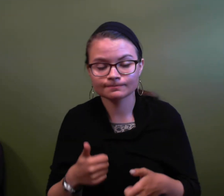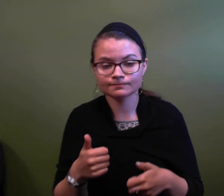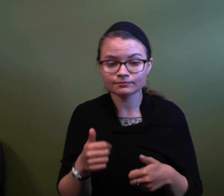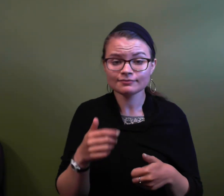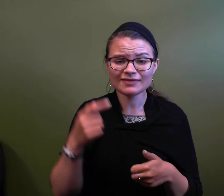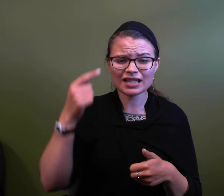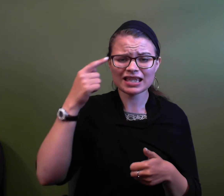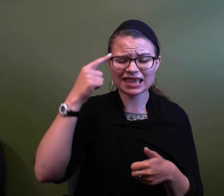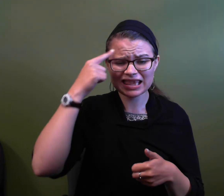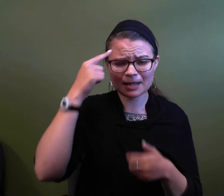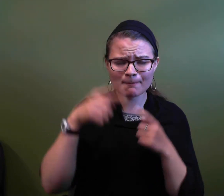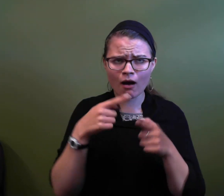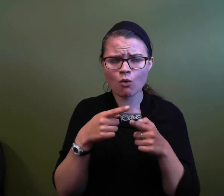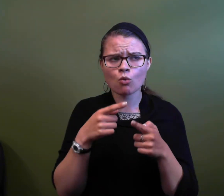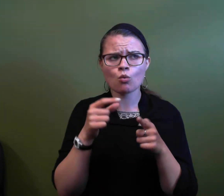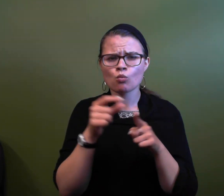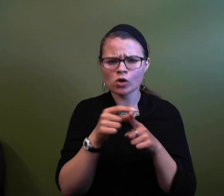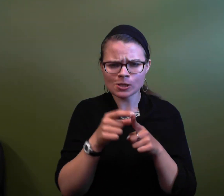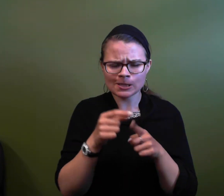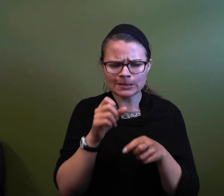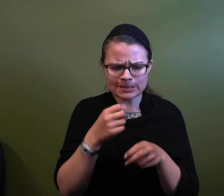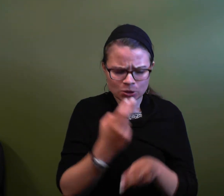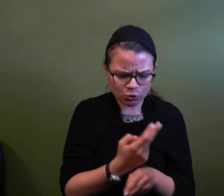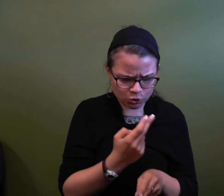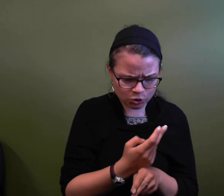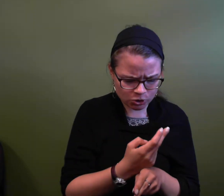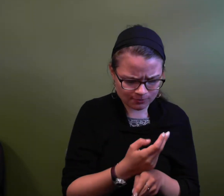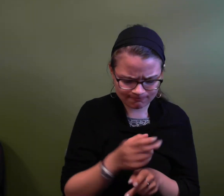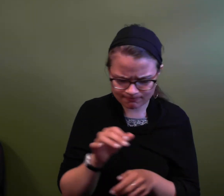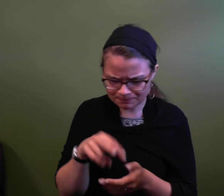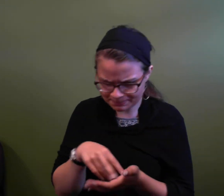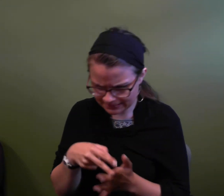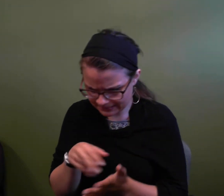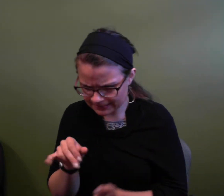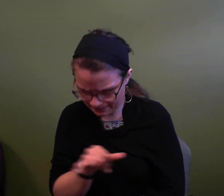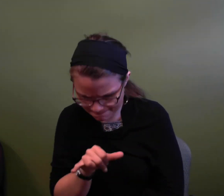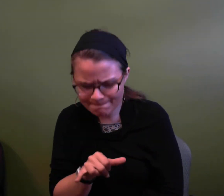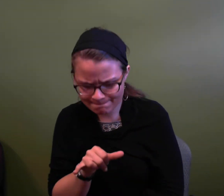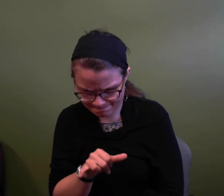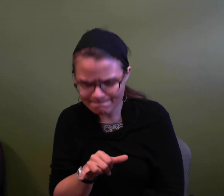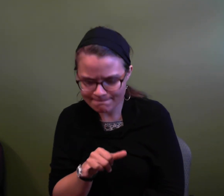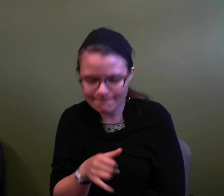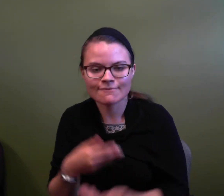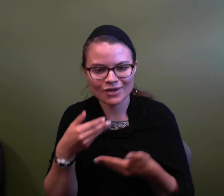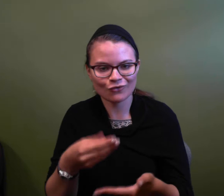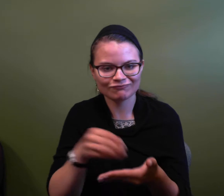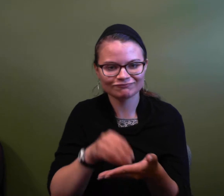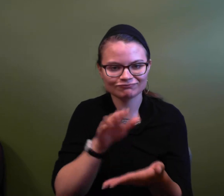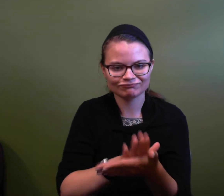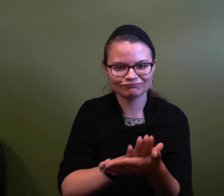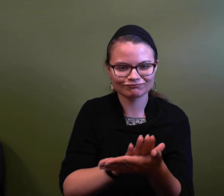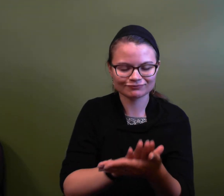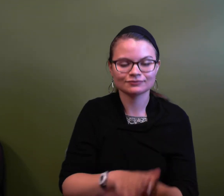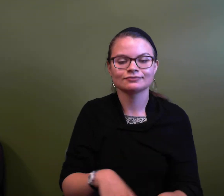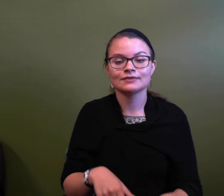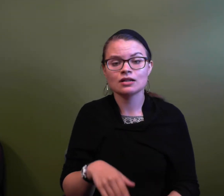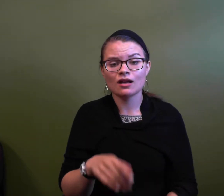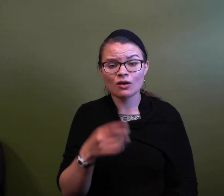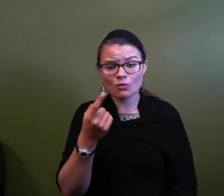meaning. This is also important throughout your essay, because one problem a lot of students have is they keep using the